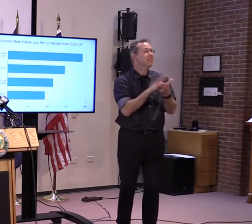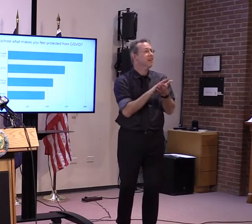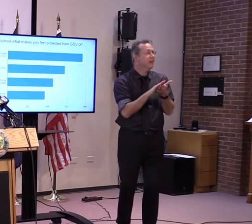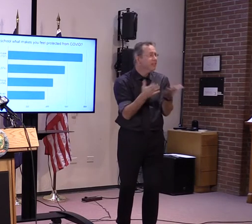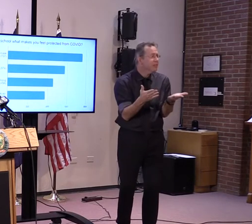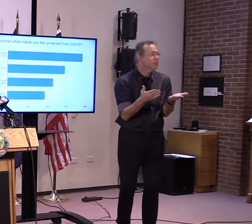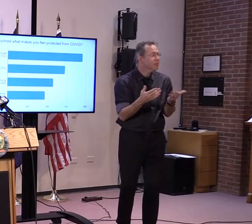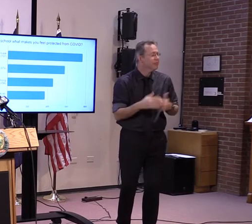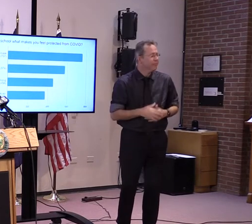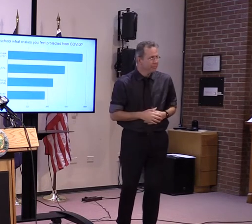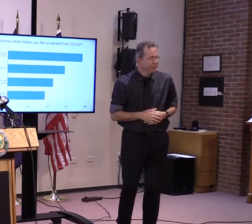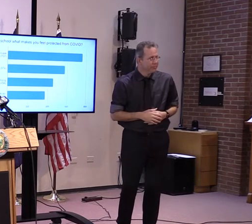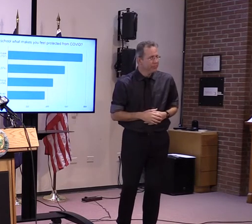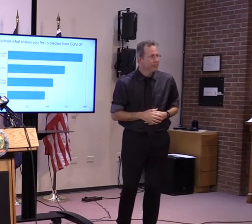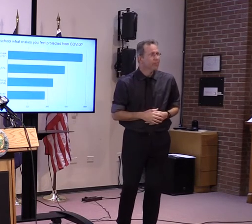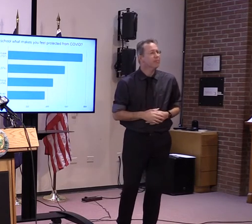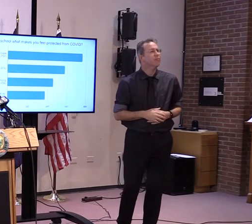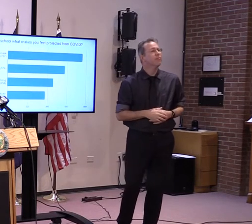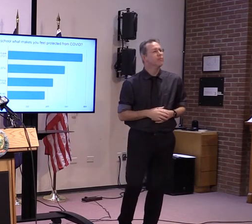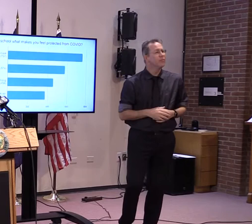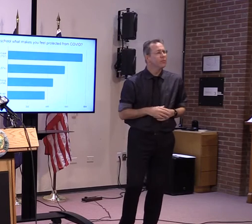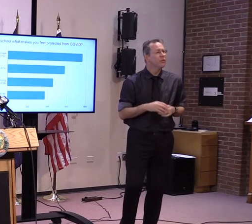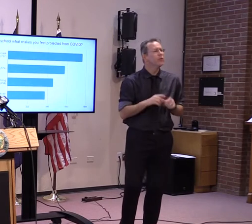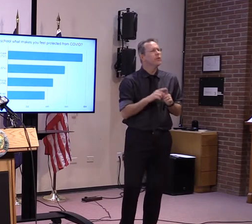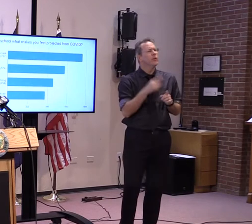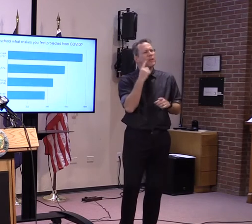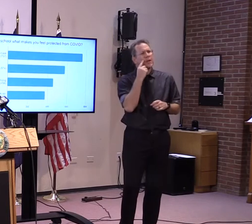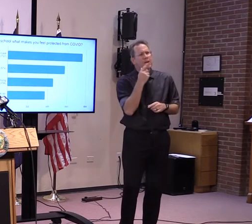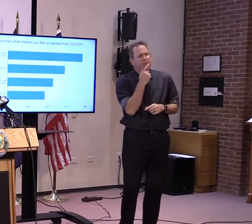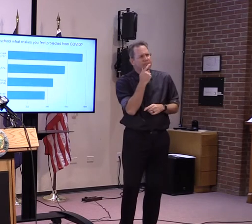doing a really good job in sanitization.